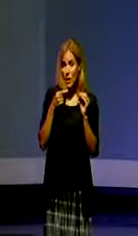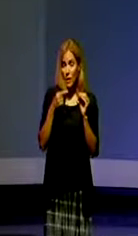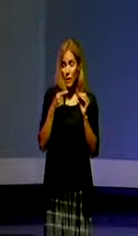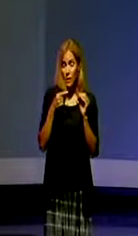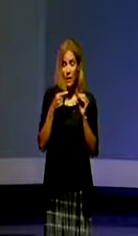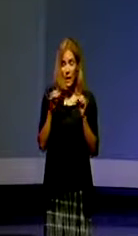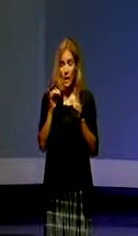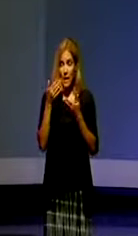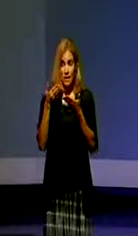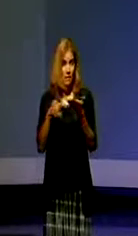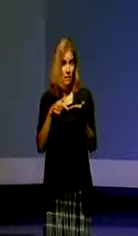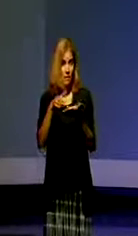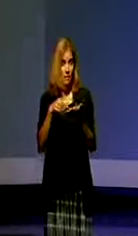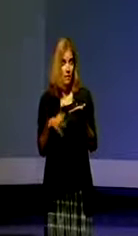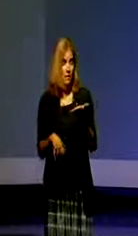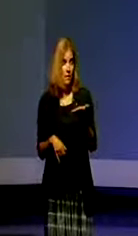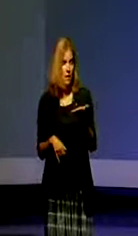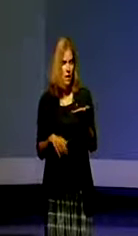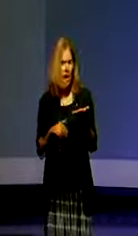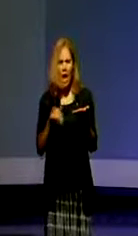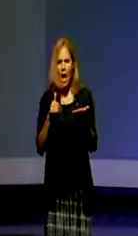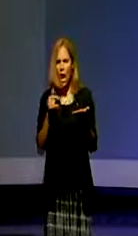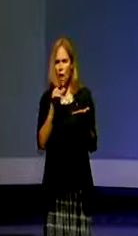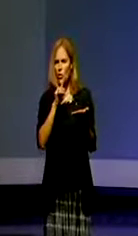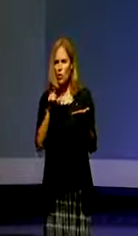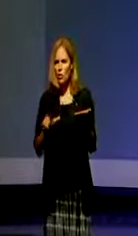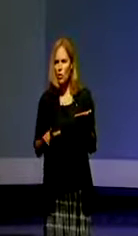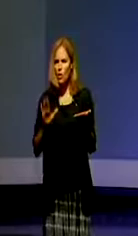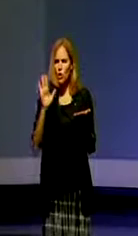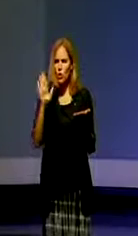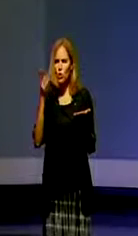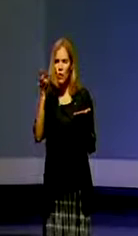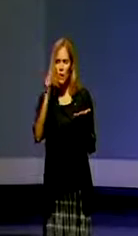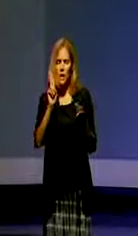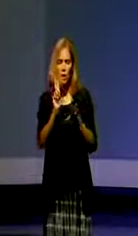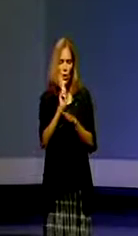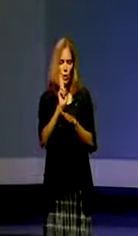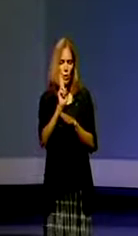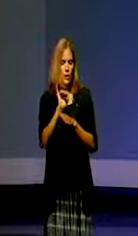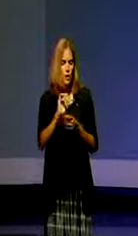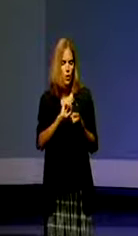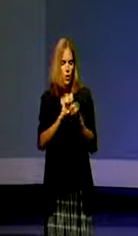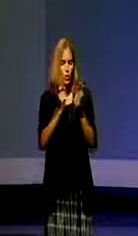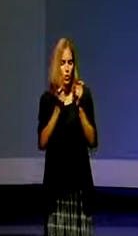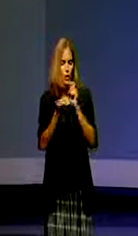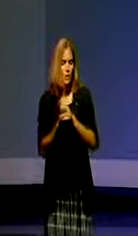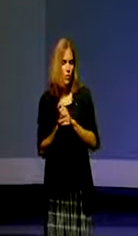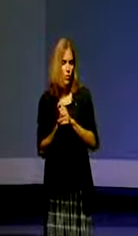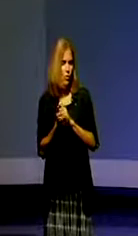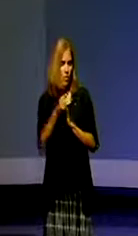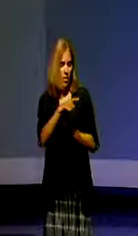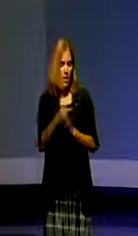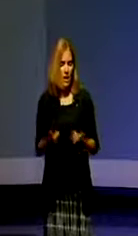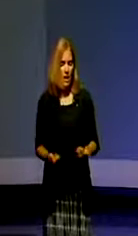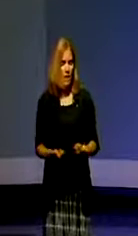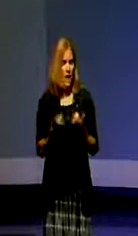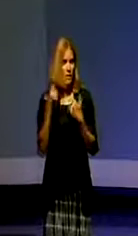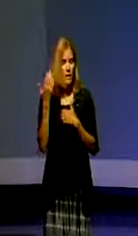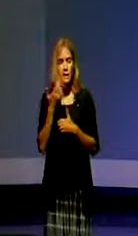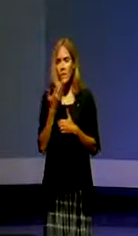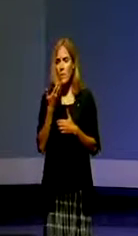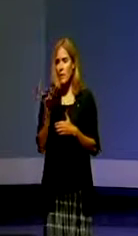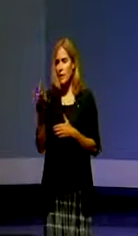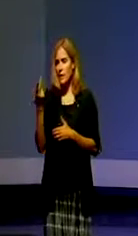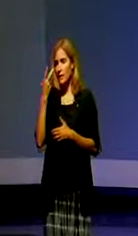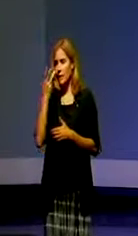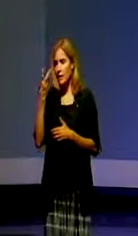as it is, how the Lord supernaturally uses it to transform their lives. It's an amazing thing